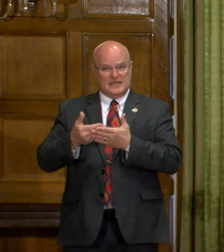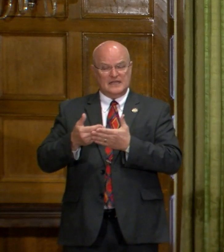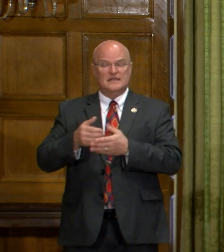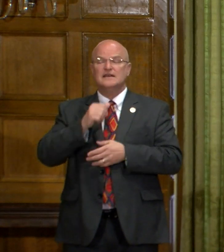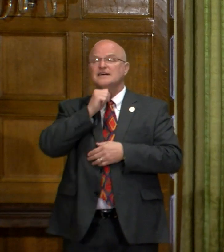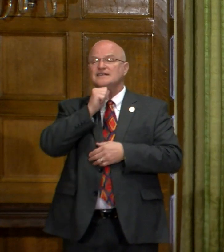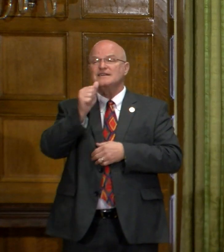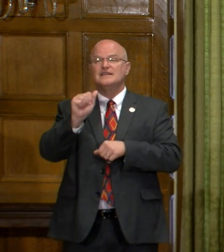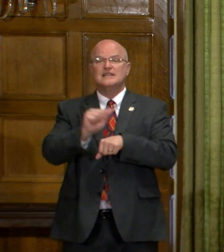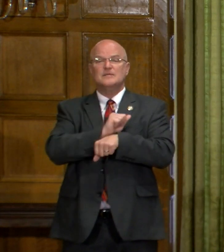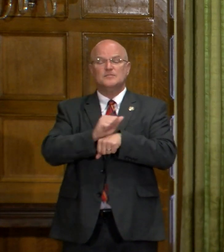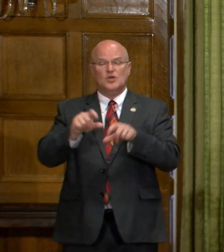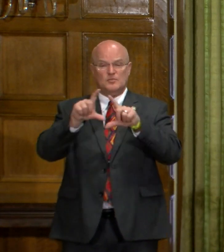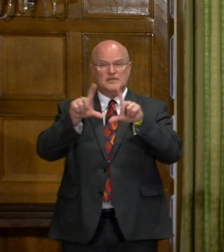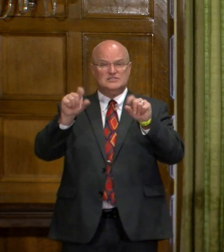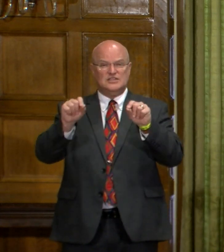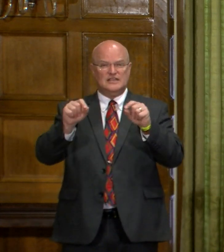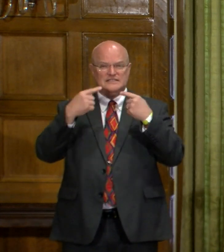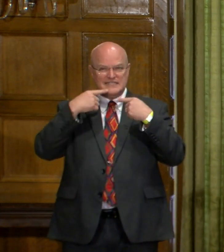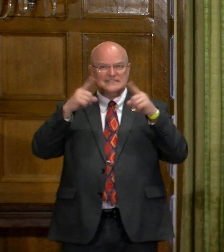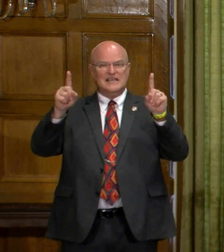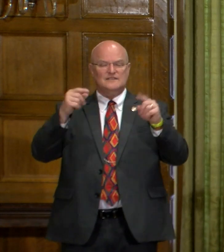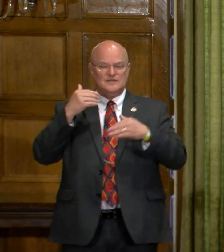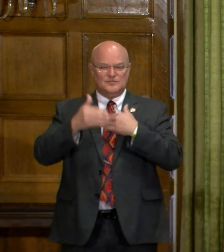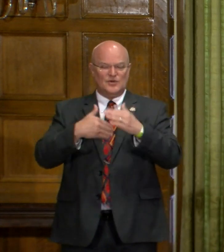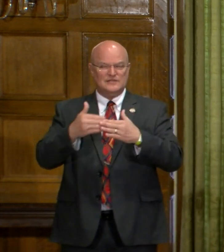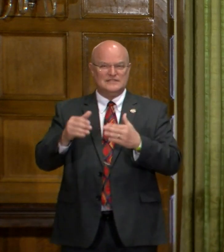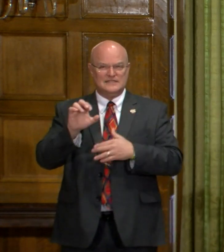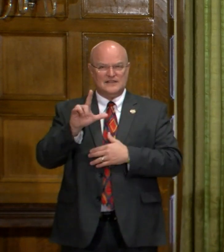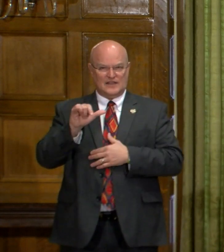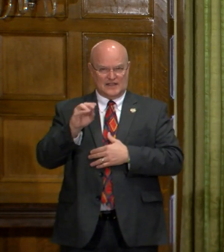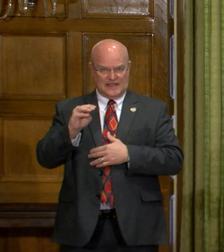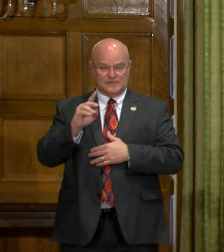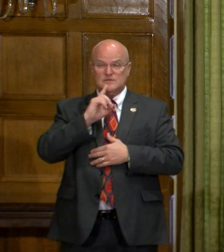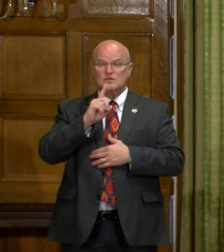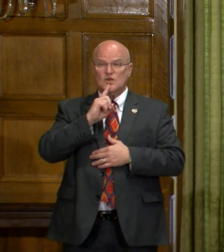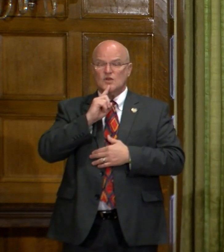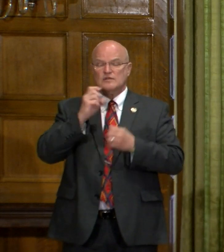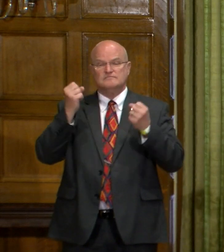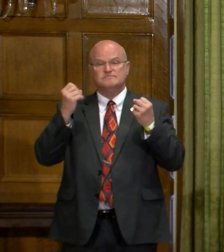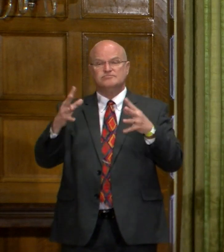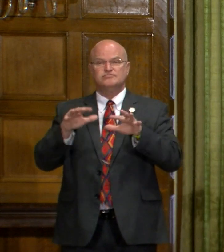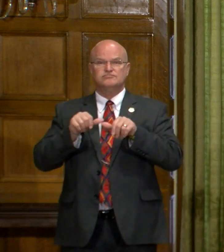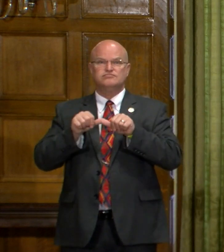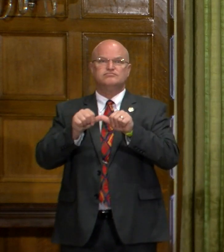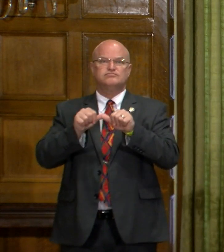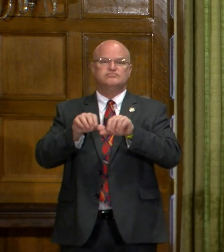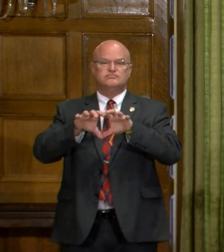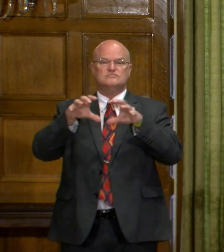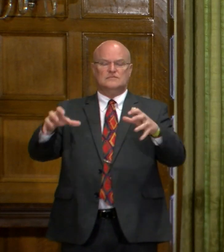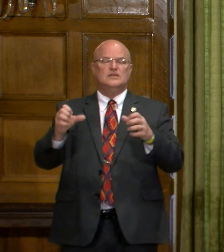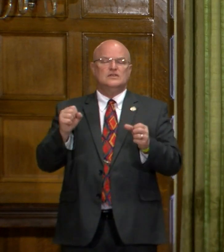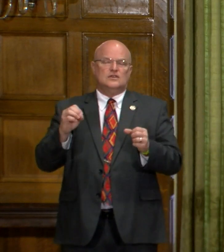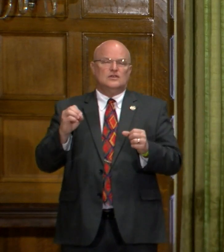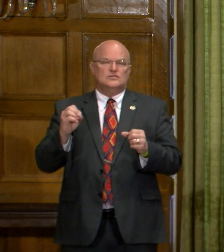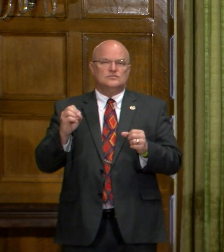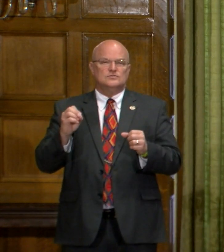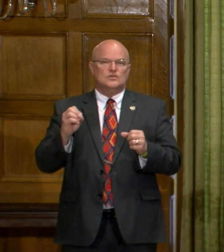their unemployment checks, have successfully processed their claim. Certainly the volume continues, and